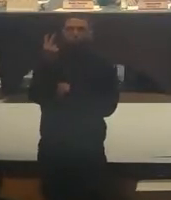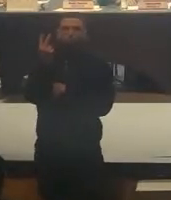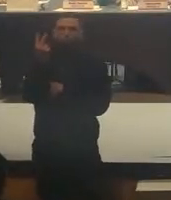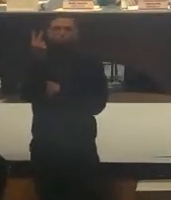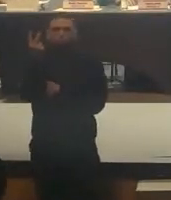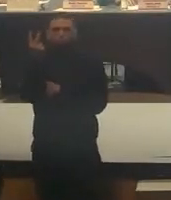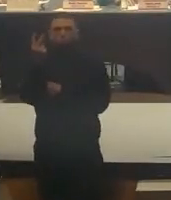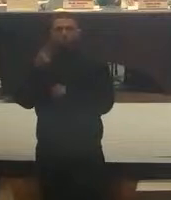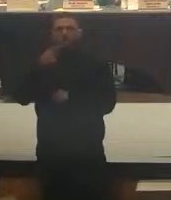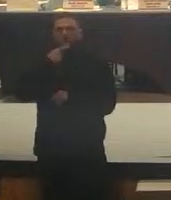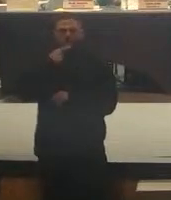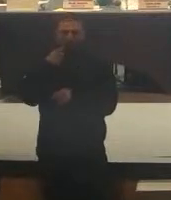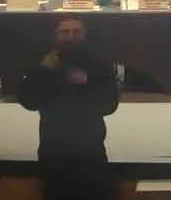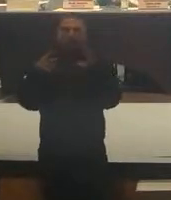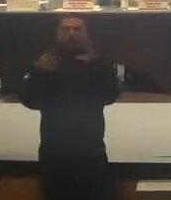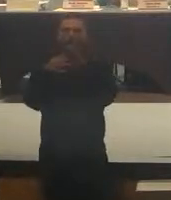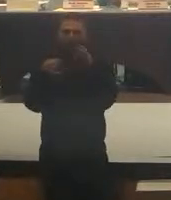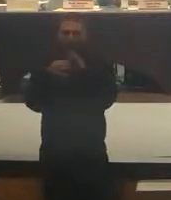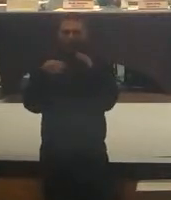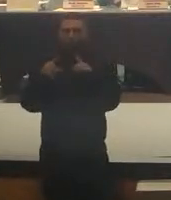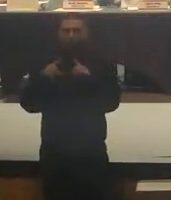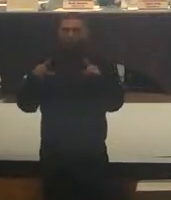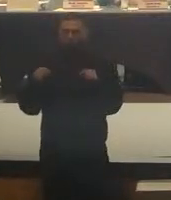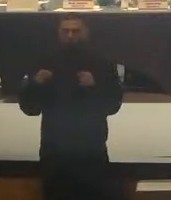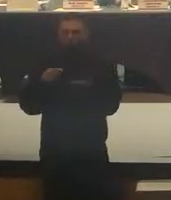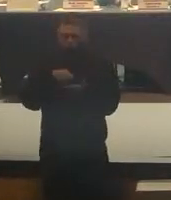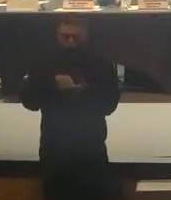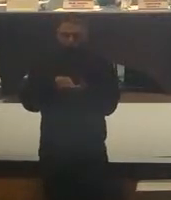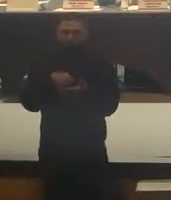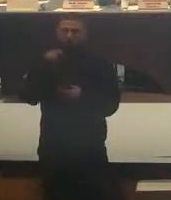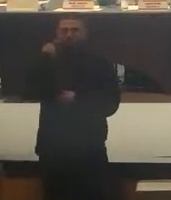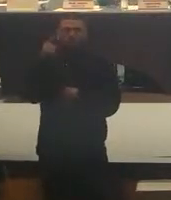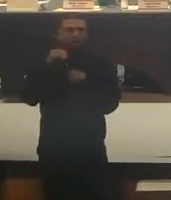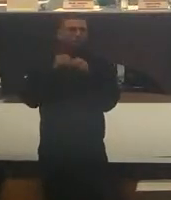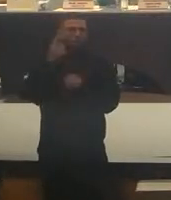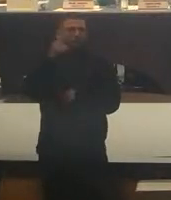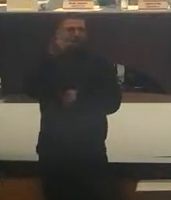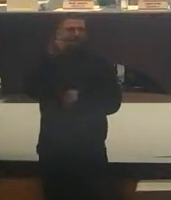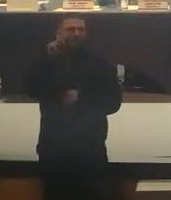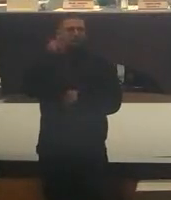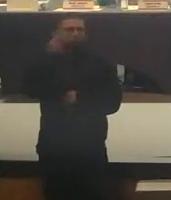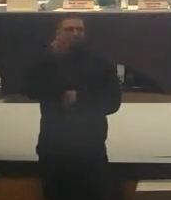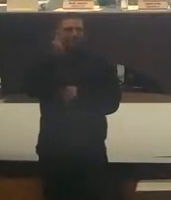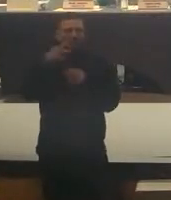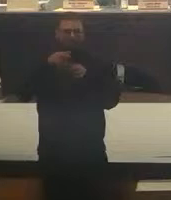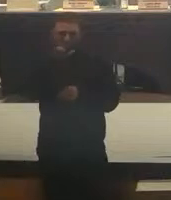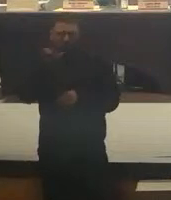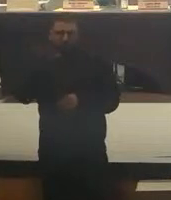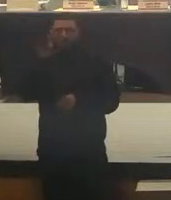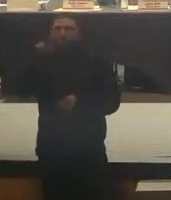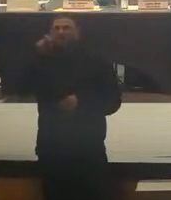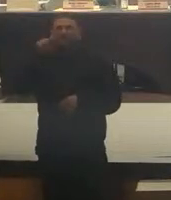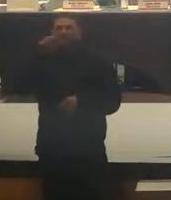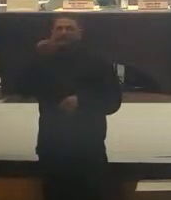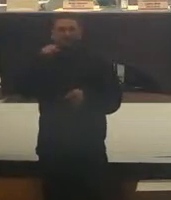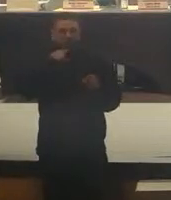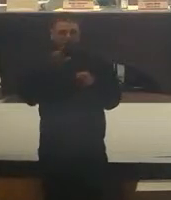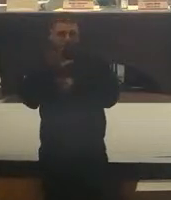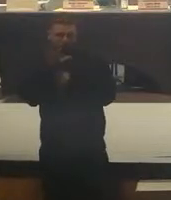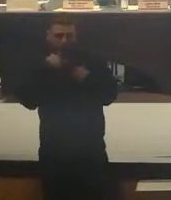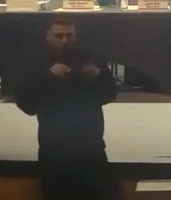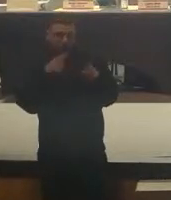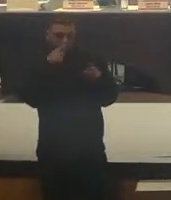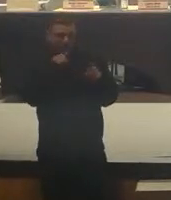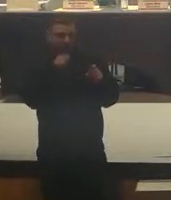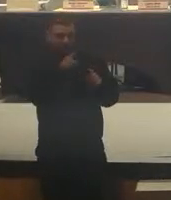public comment cards here. Ingrid Fuentes, she's still in. Okay, if you don't mind, please come up